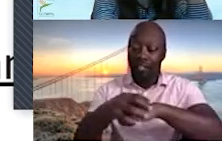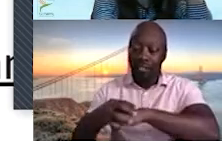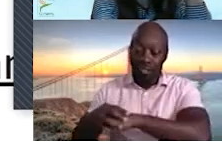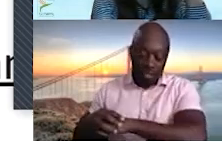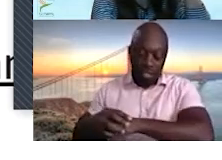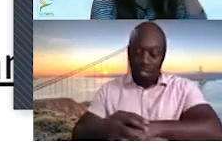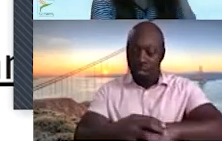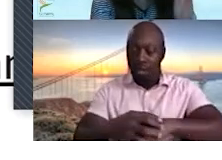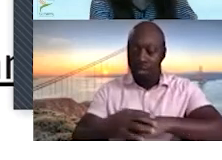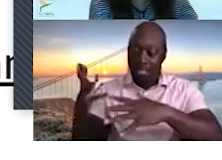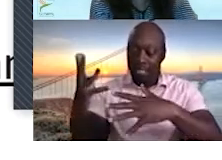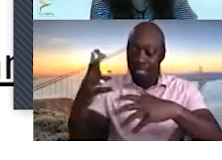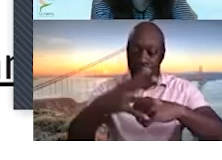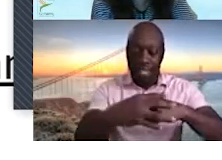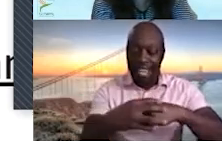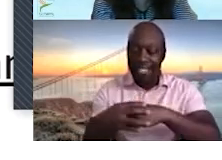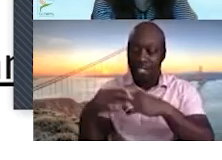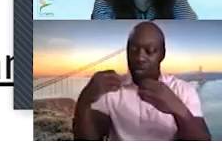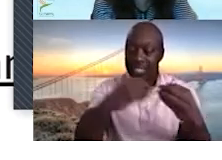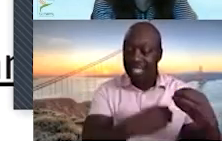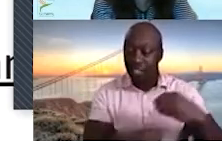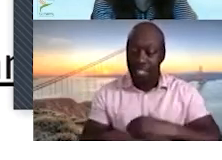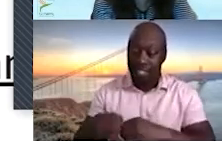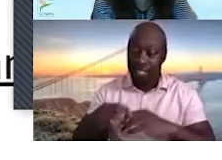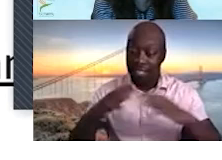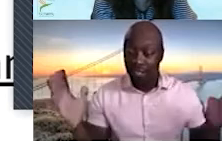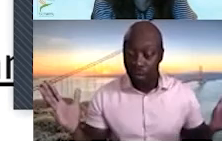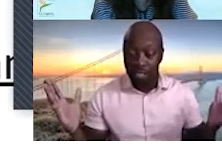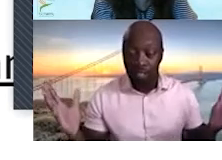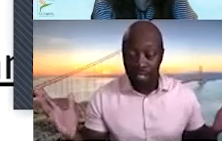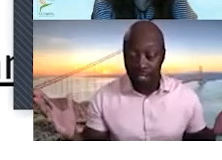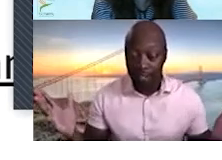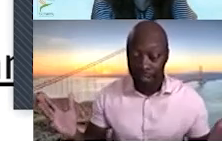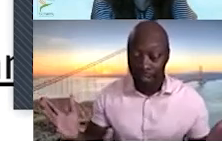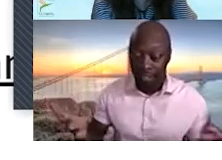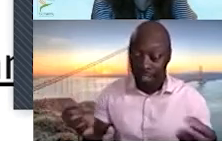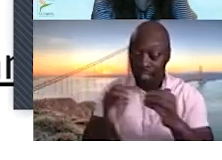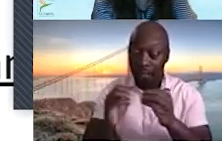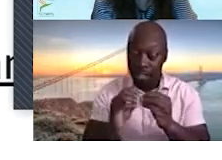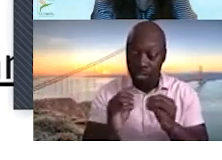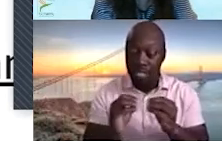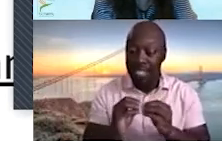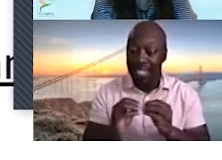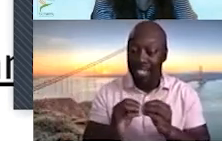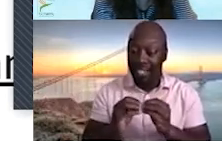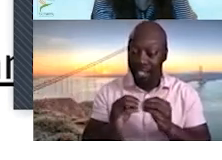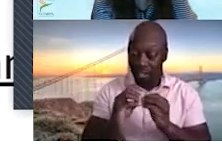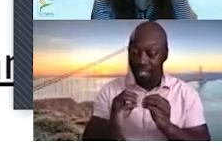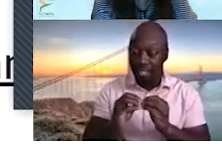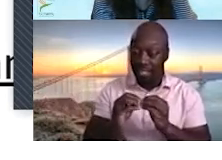not holding their hands to do a sign correctly, because they're always correct. It's just up to you to sign